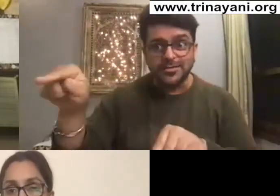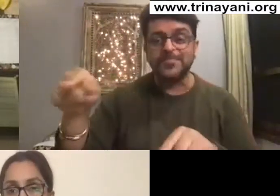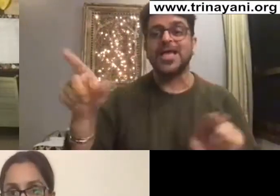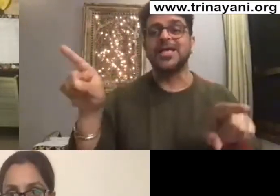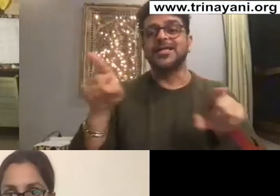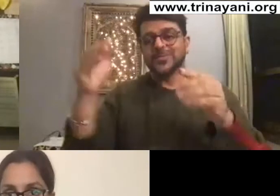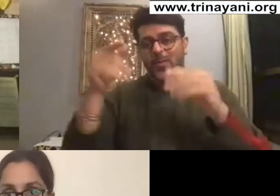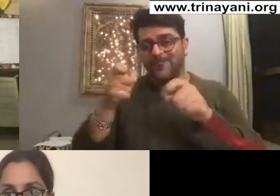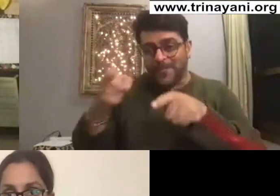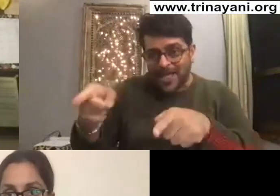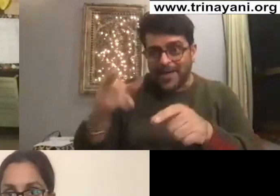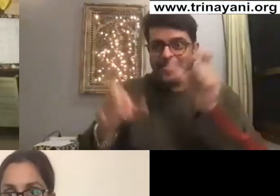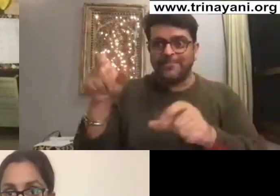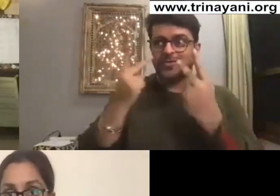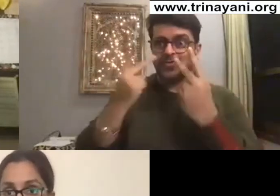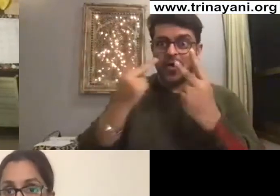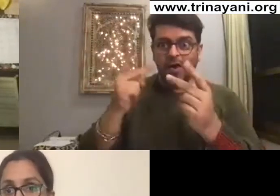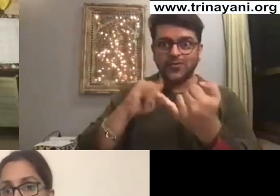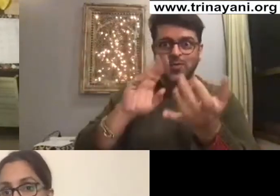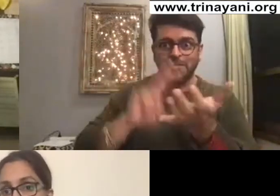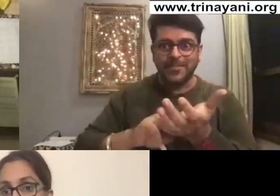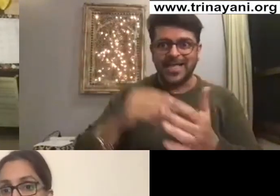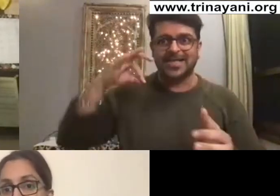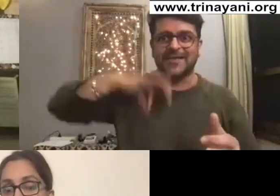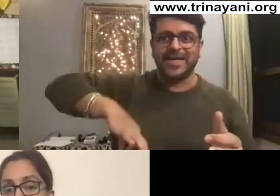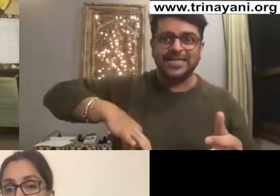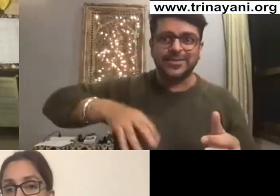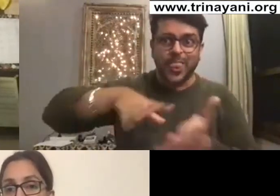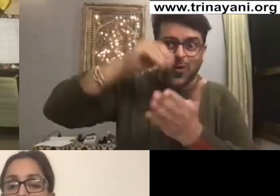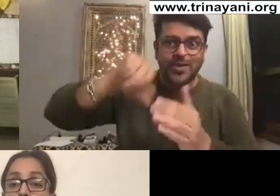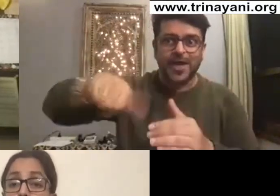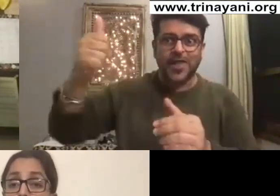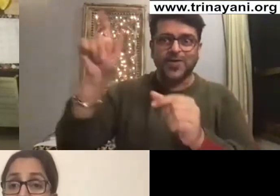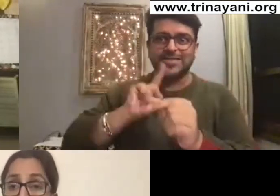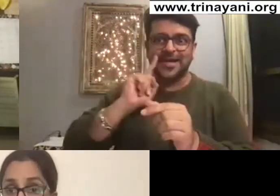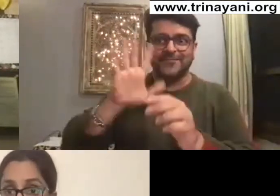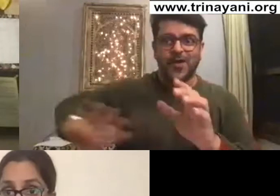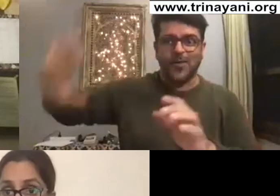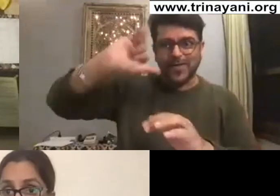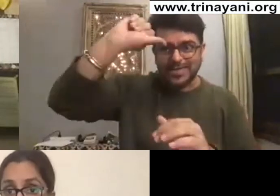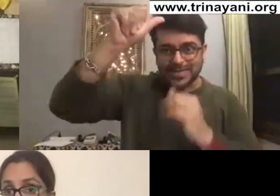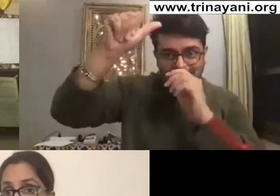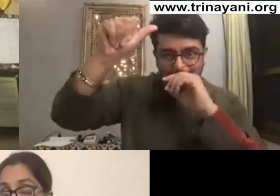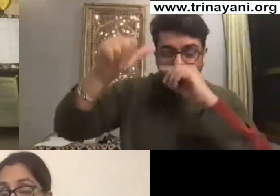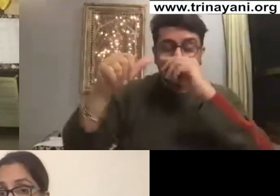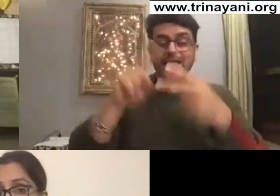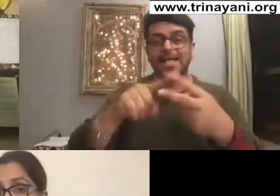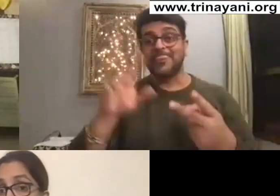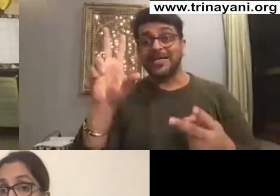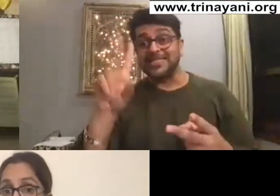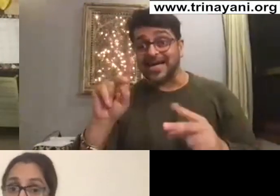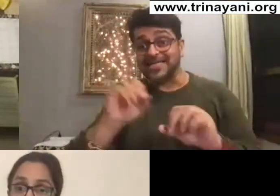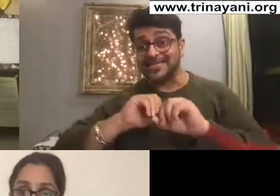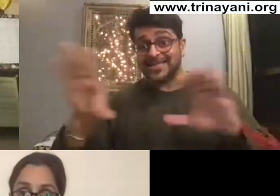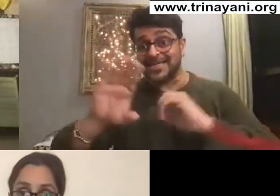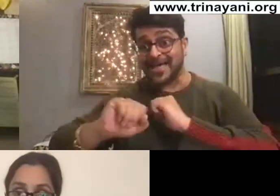deaf role models. And at the same time, from there, we saw that, social media is so advantageous that, so many deaf people could